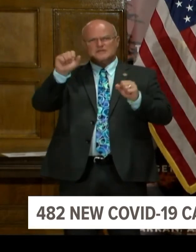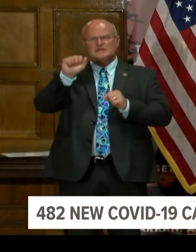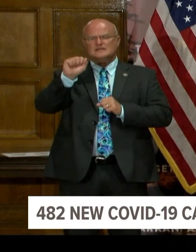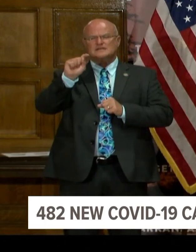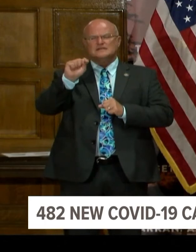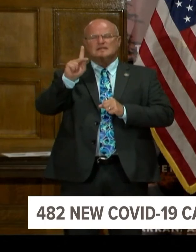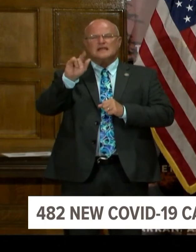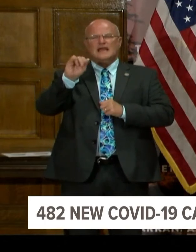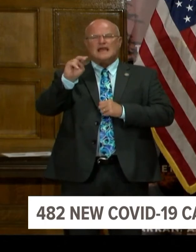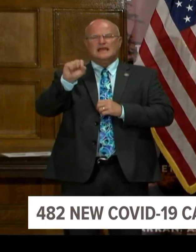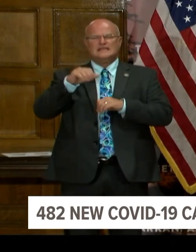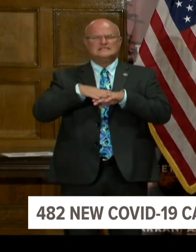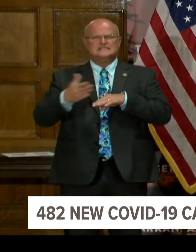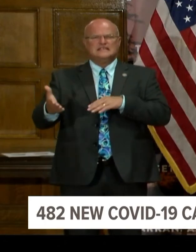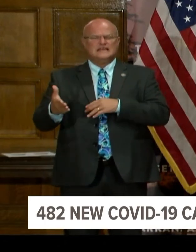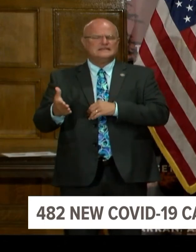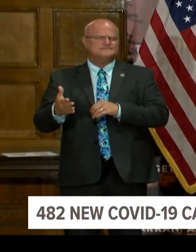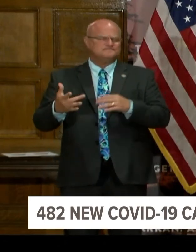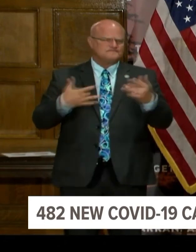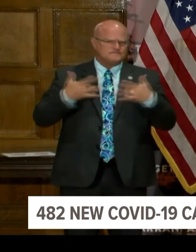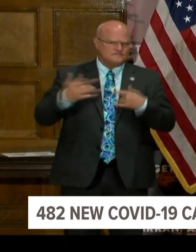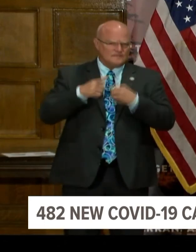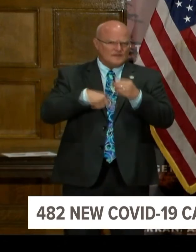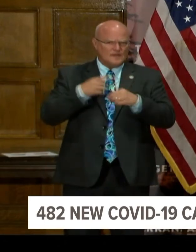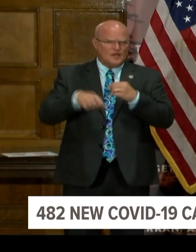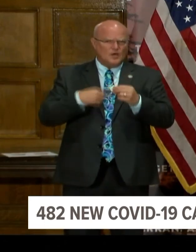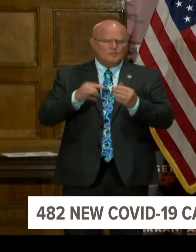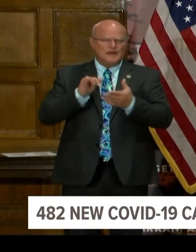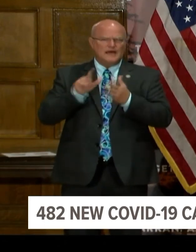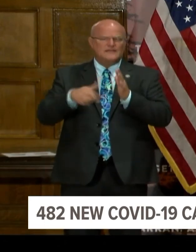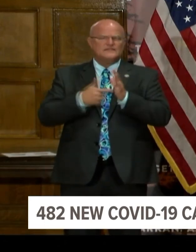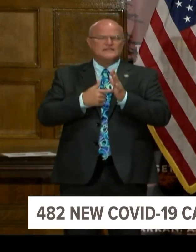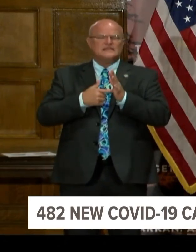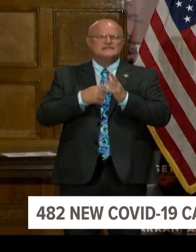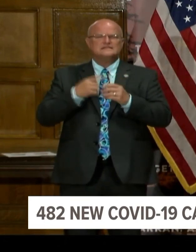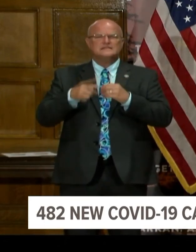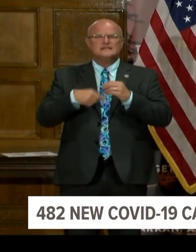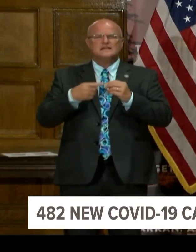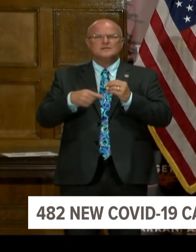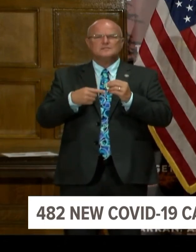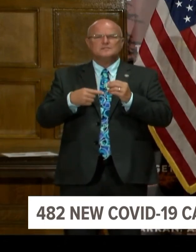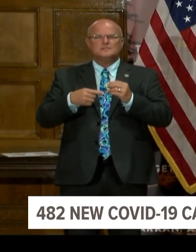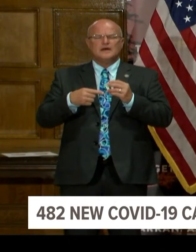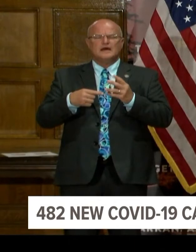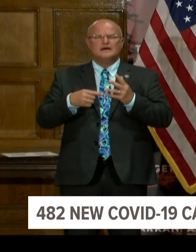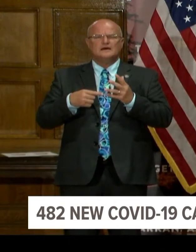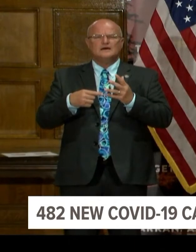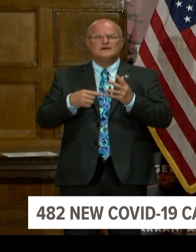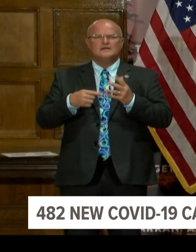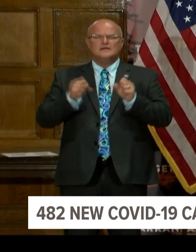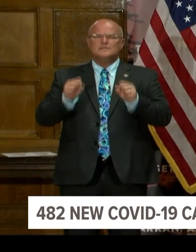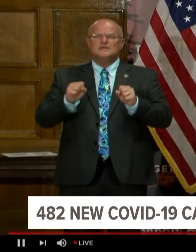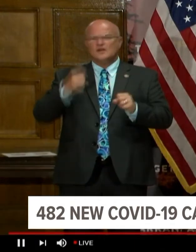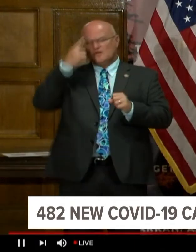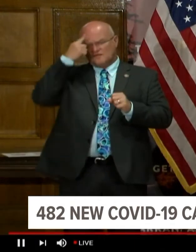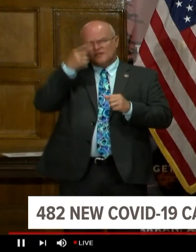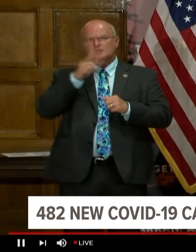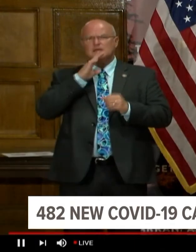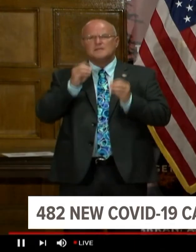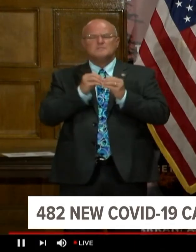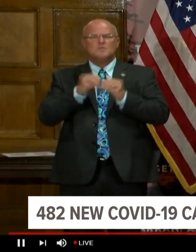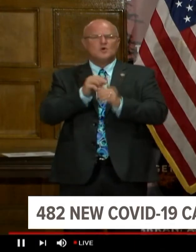how concerned are you about this and about the potential for there being